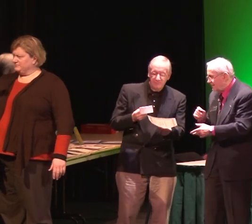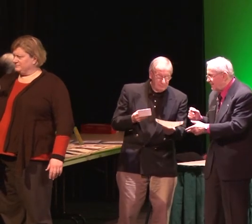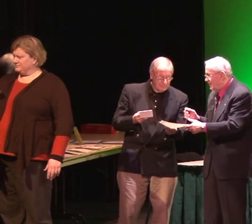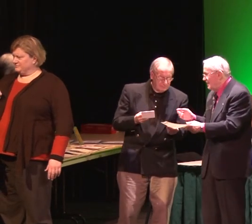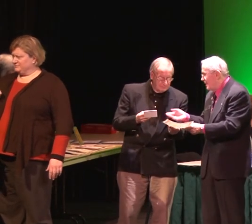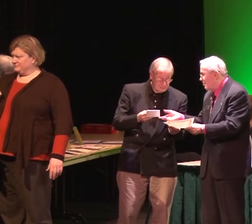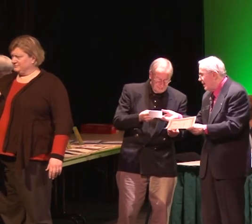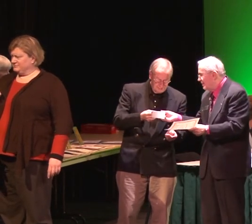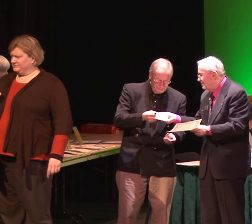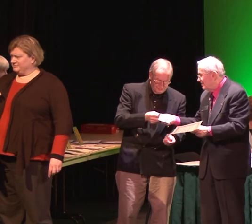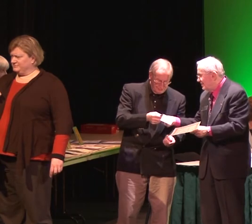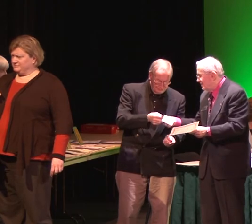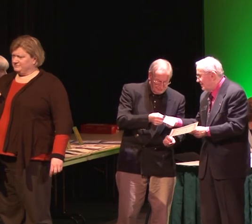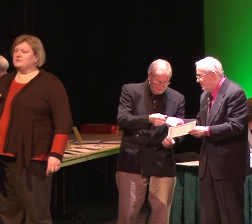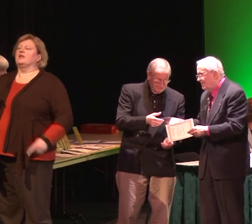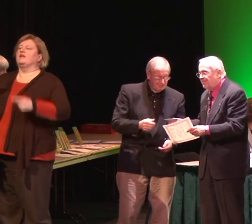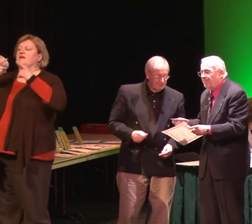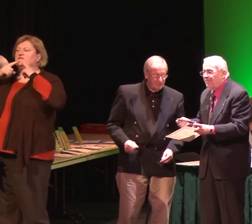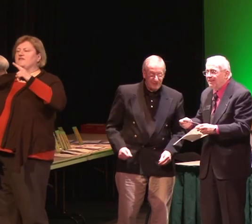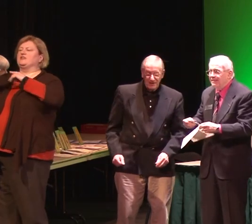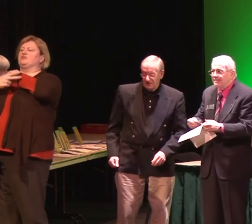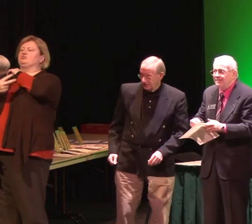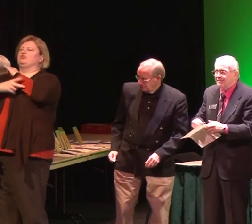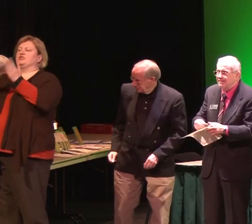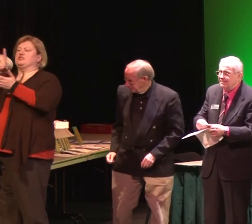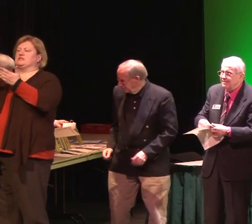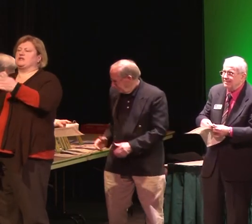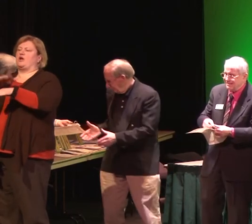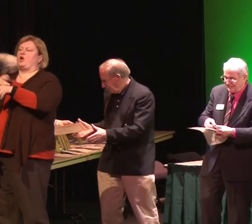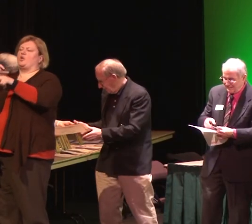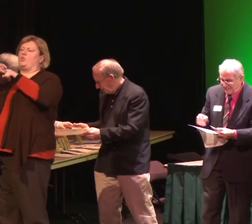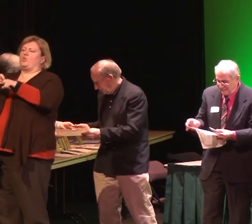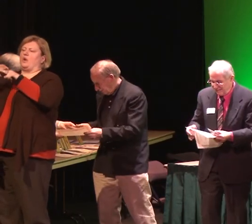The Effect of Bridge Design on Weight-Bearing Capacity.